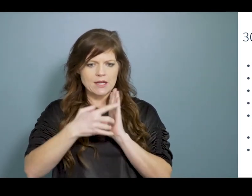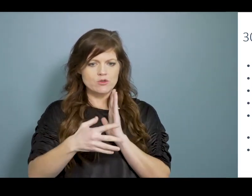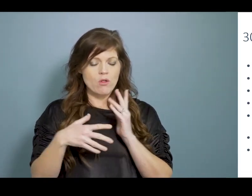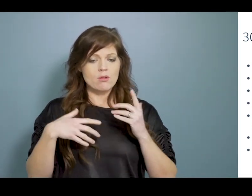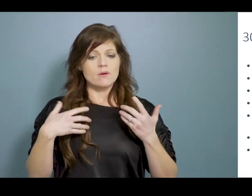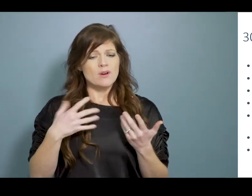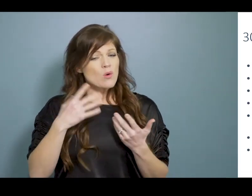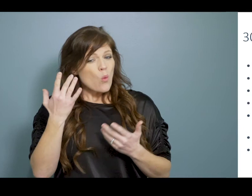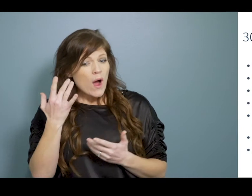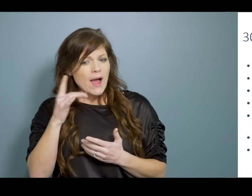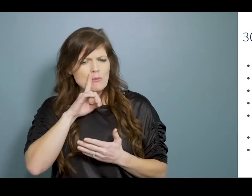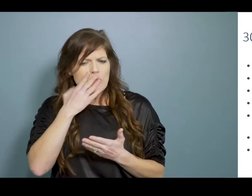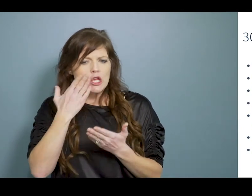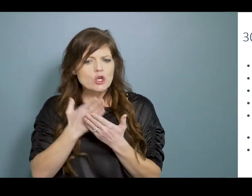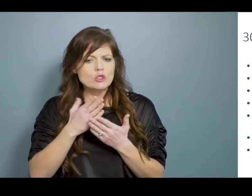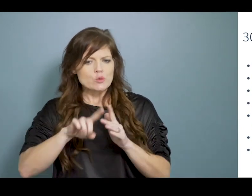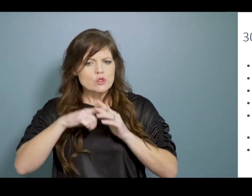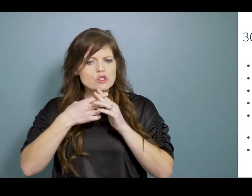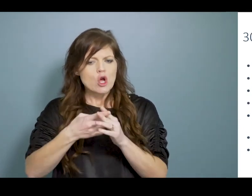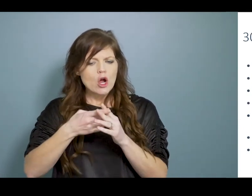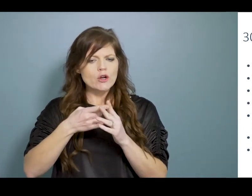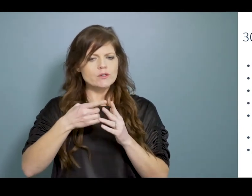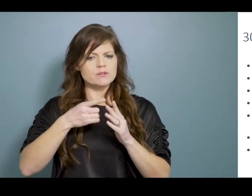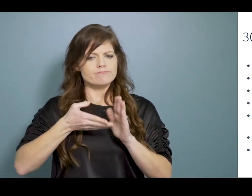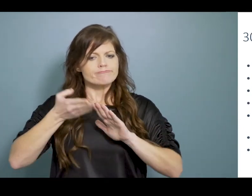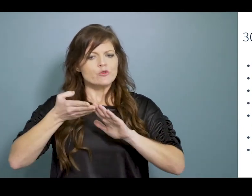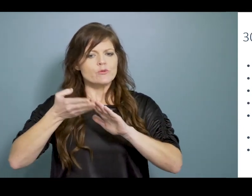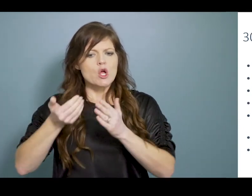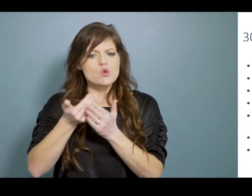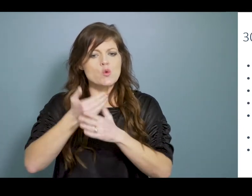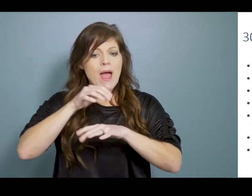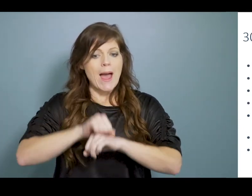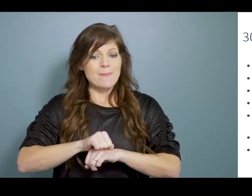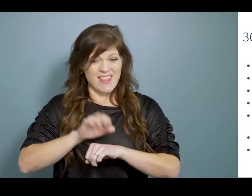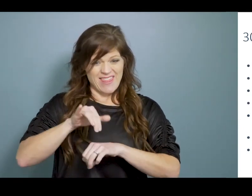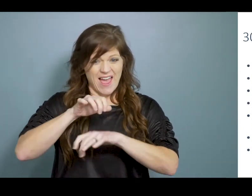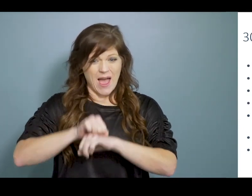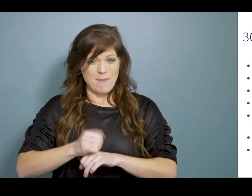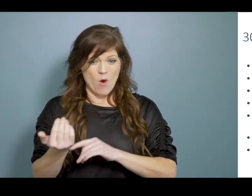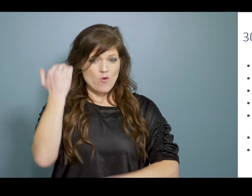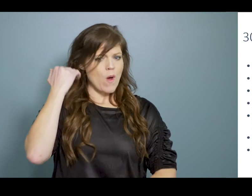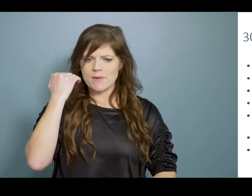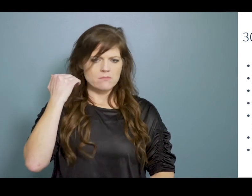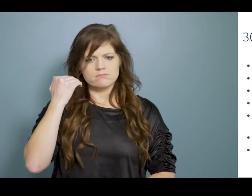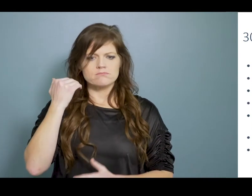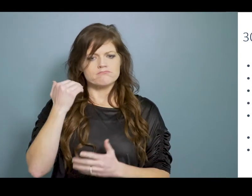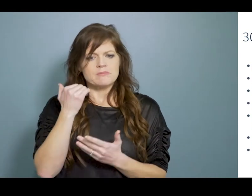It's a good way to start creating a new habit that doesn't feel overwhelming. This isn't